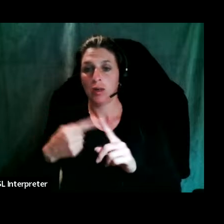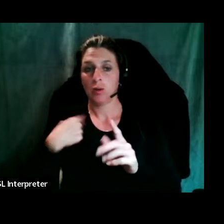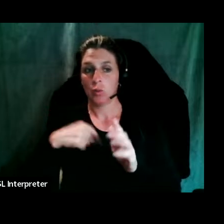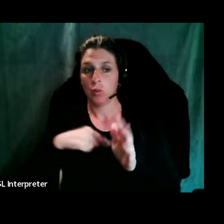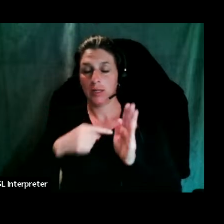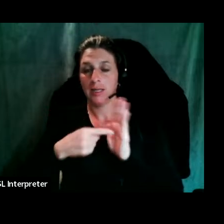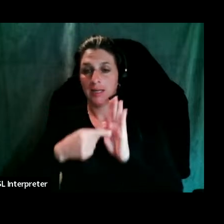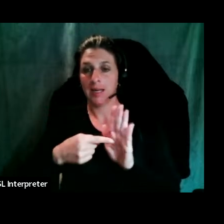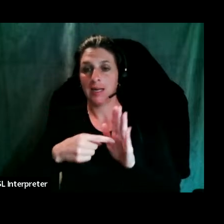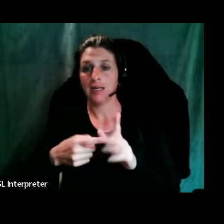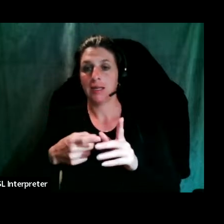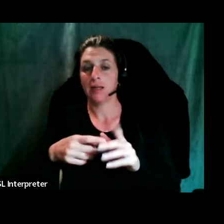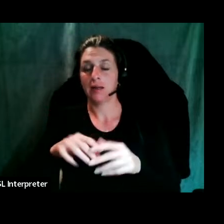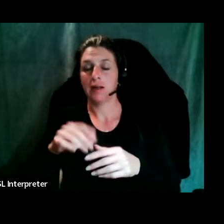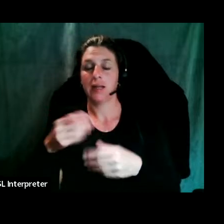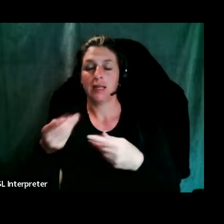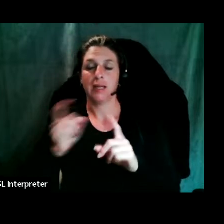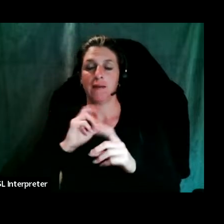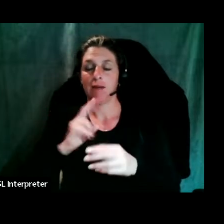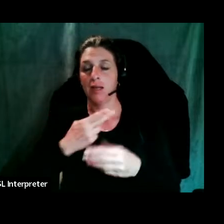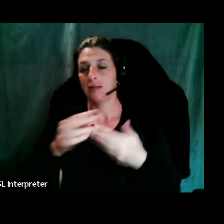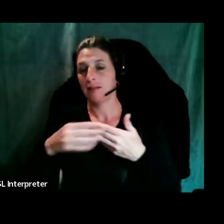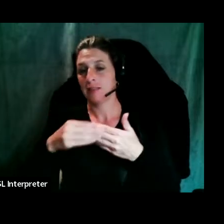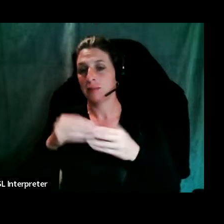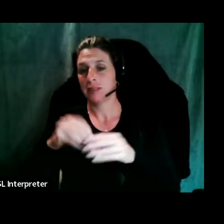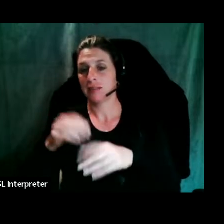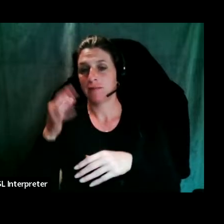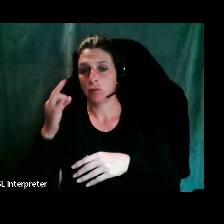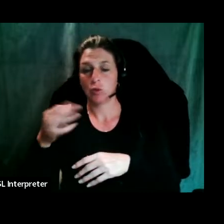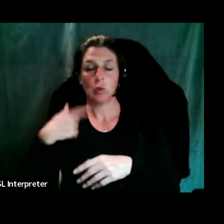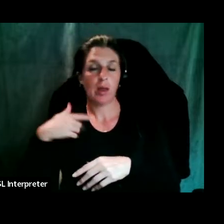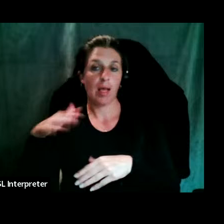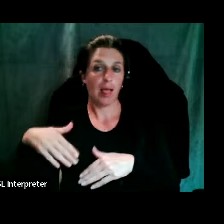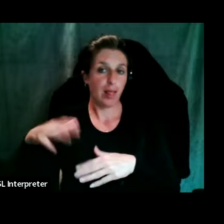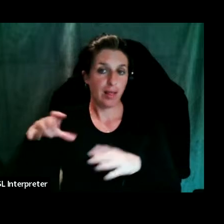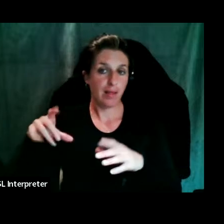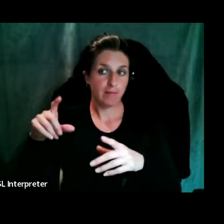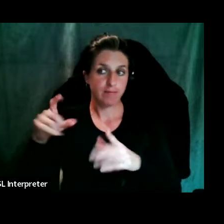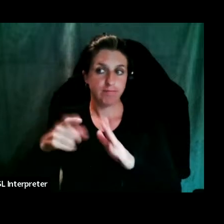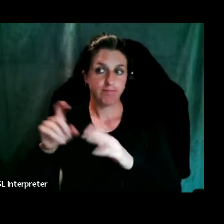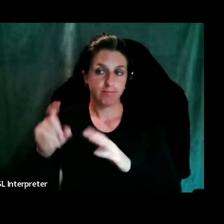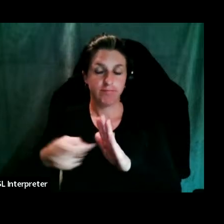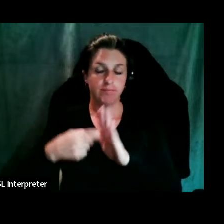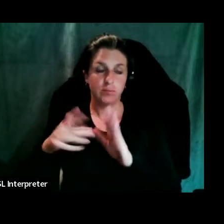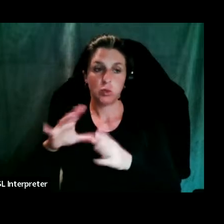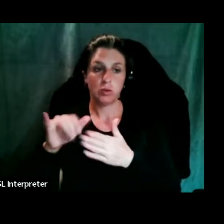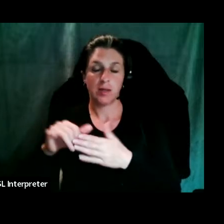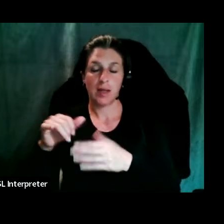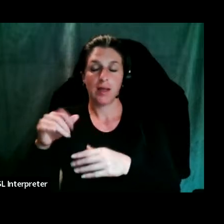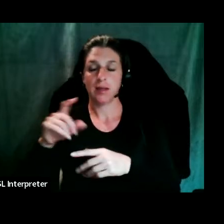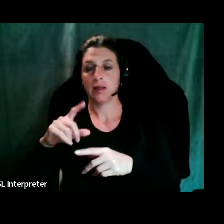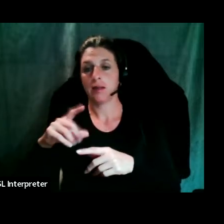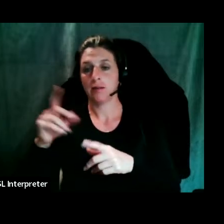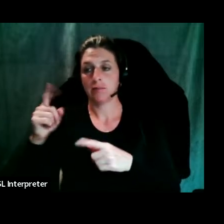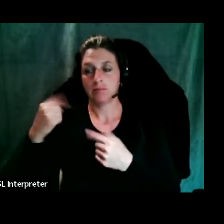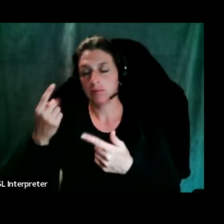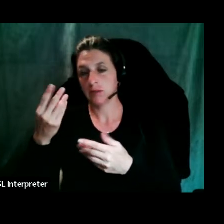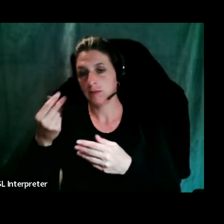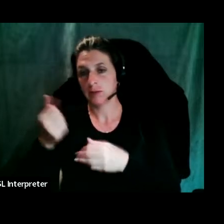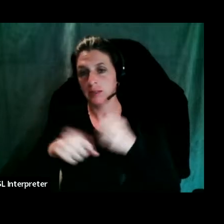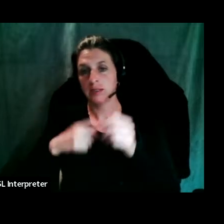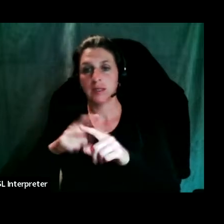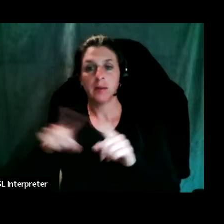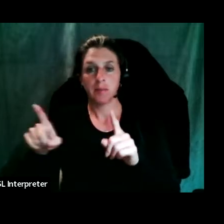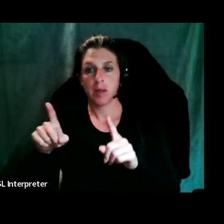us flexibility in the future. Now, we haven't had to do that in the last number of years, but it does give us the flexibility of authorized outside